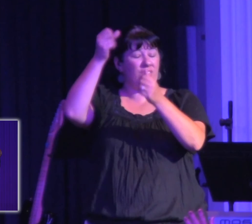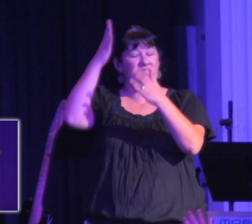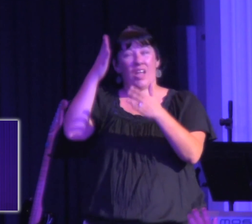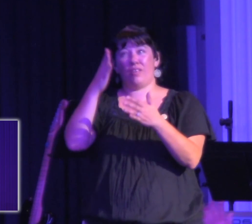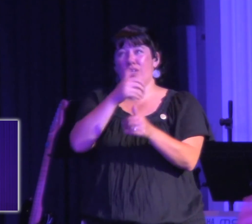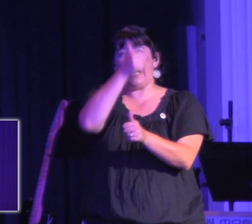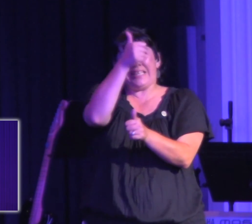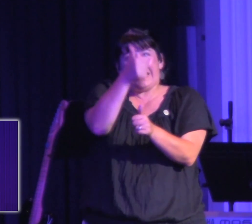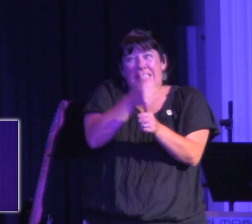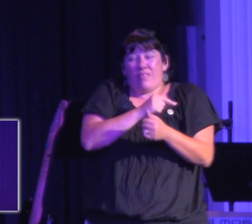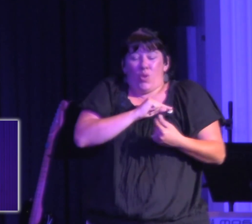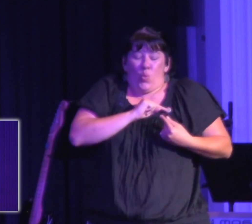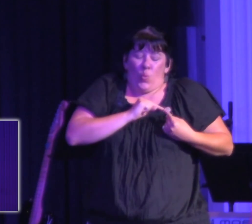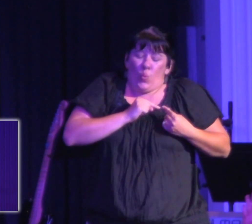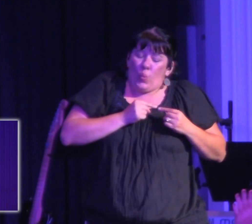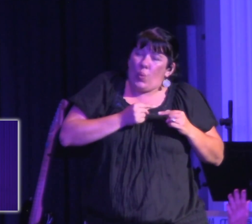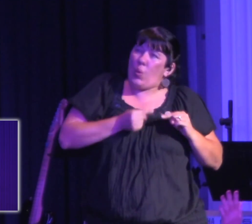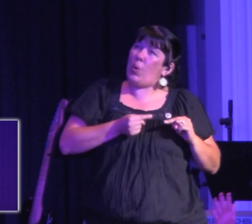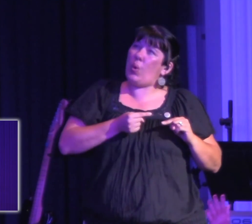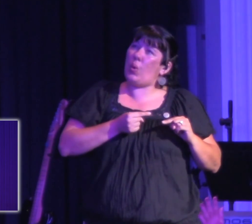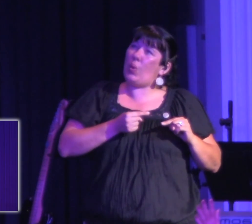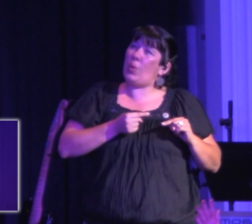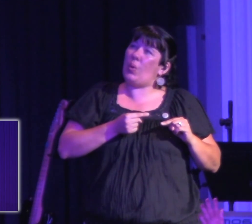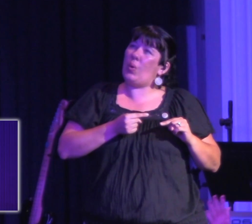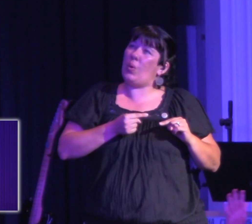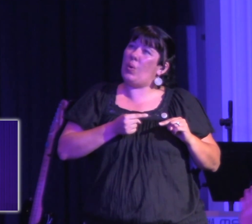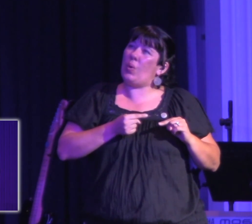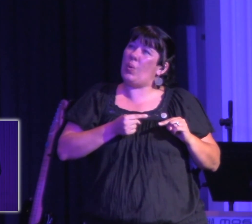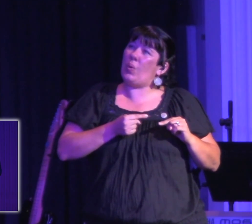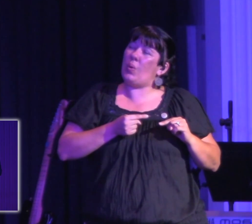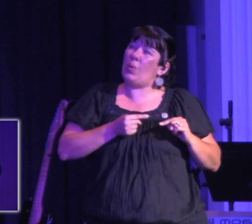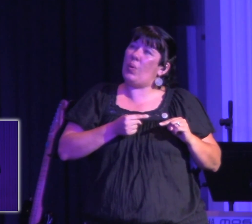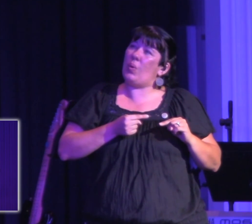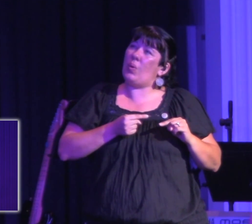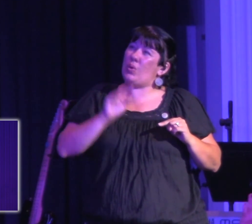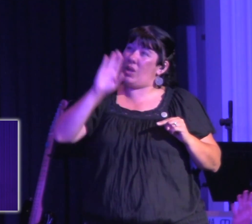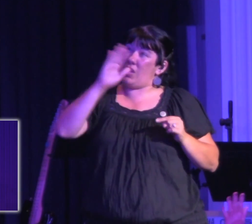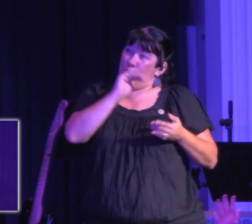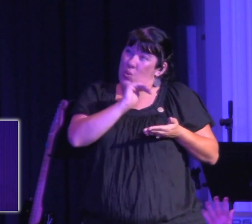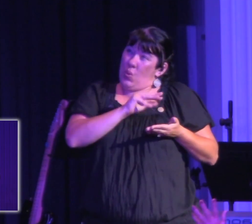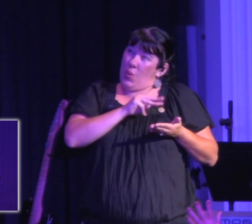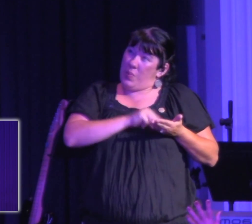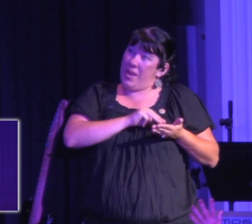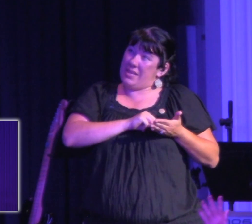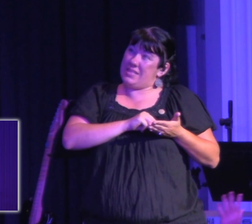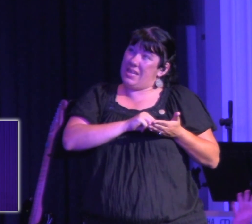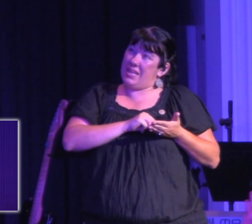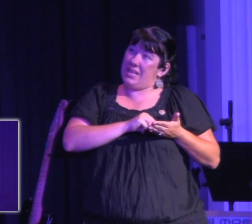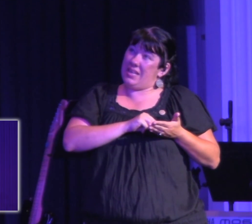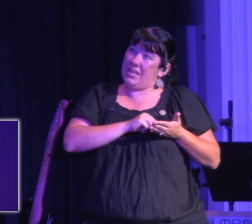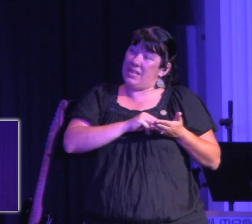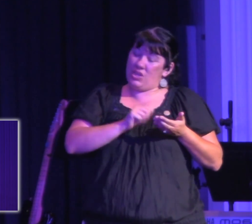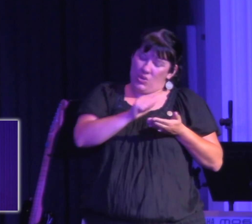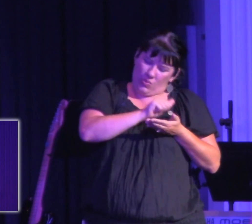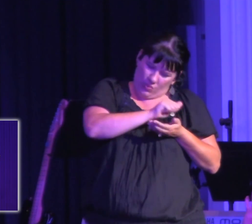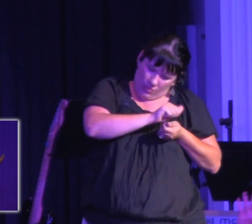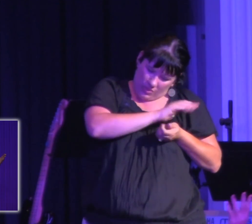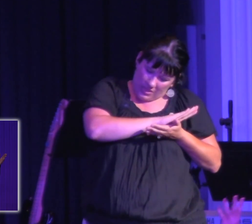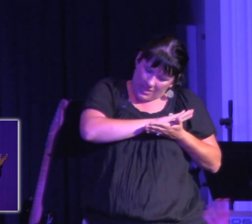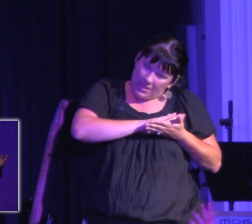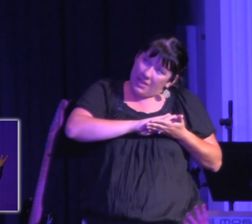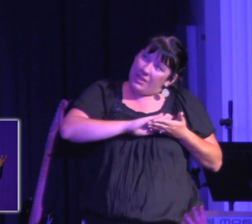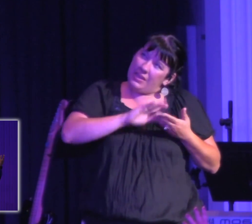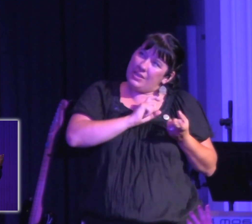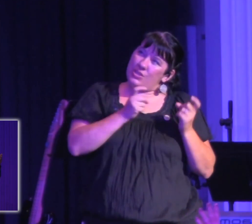every heart. God, may you put your salve on the bleeding of every, Lord, every person whose heart is broken today.